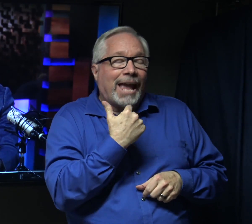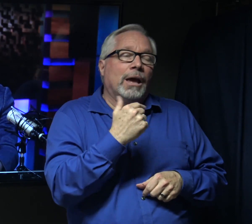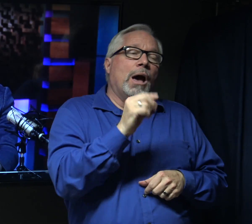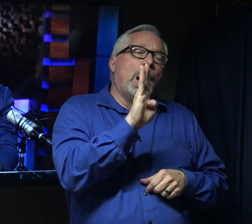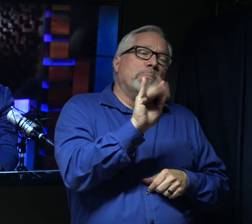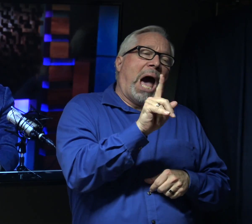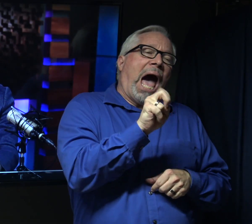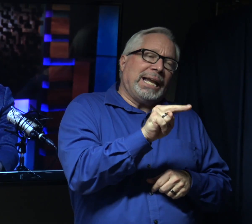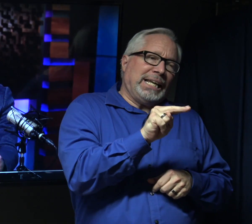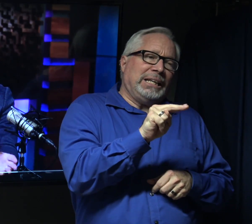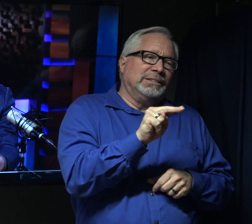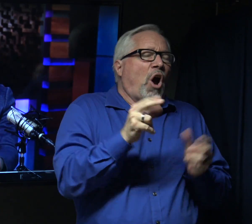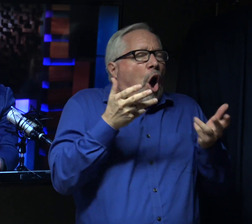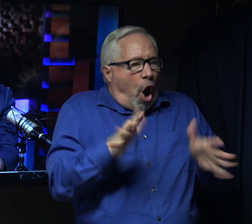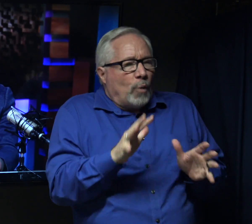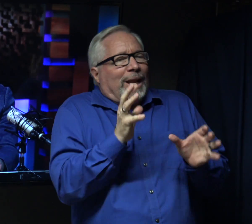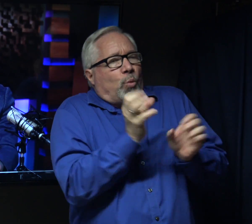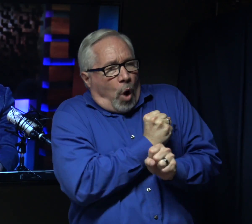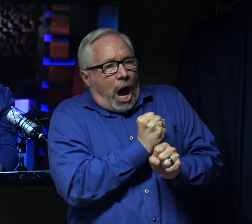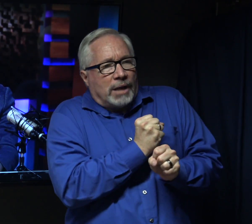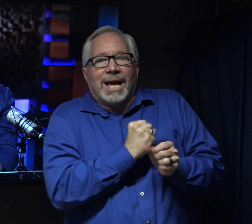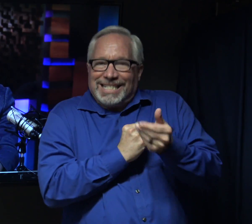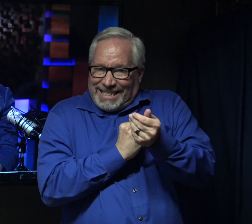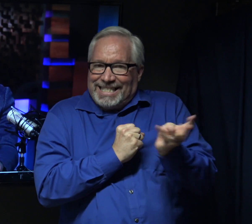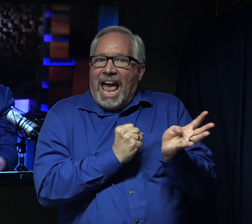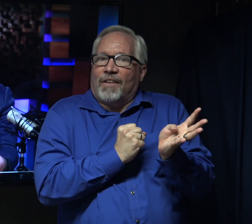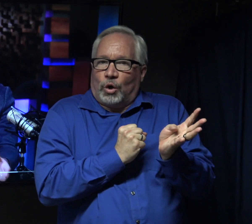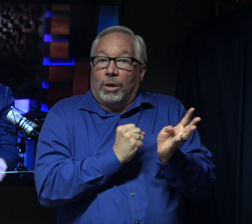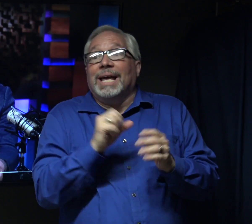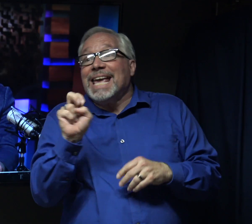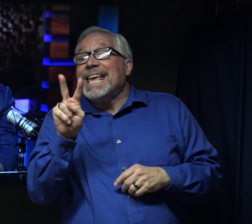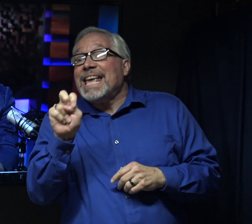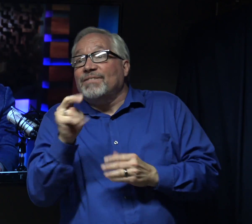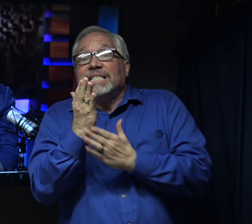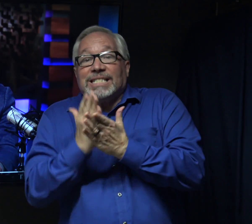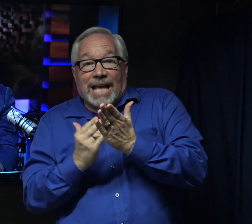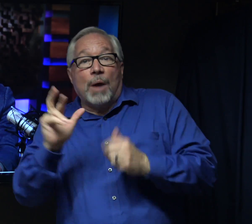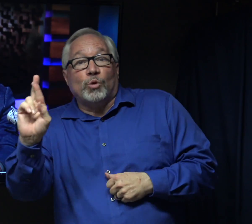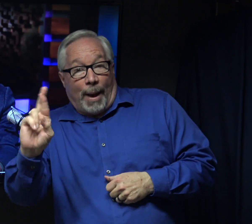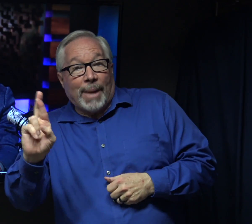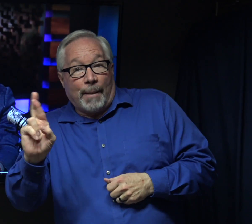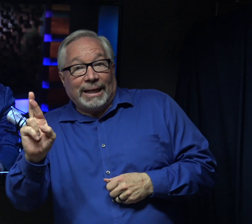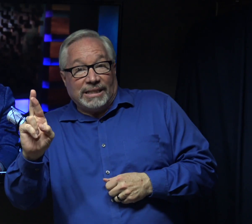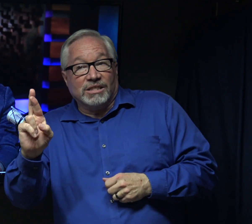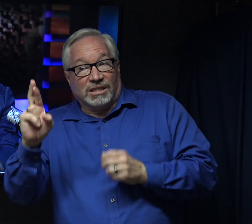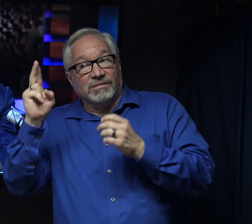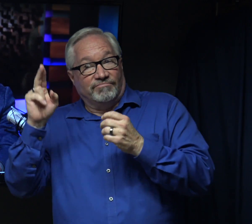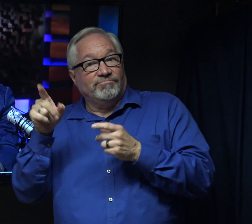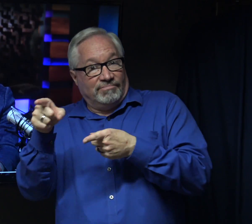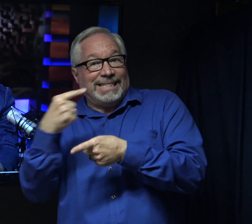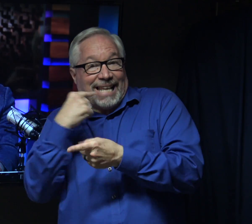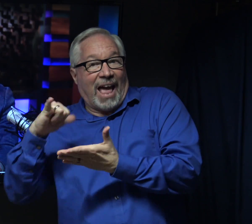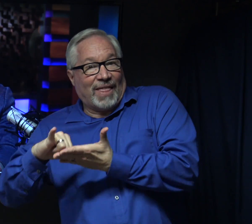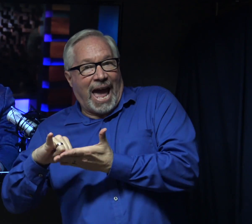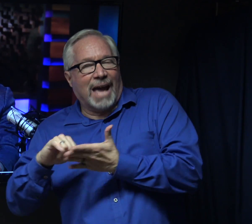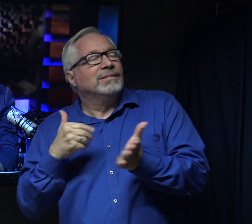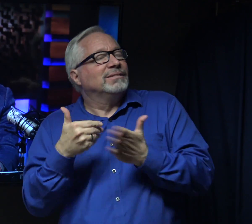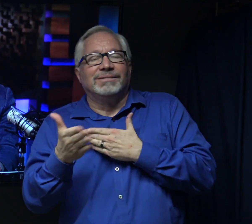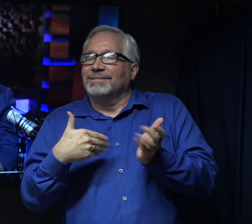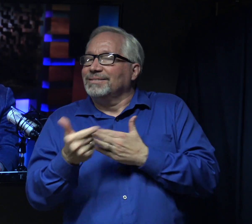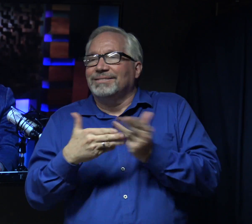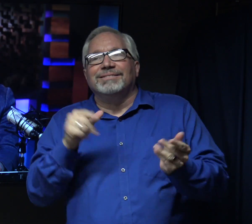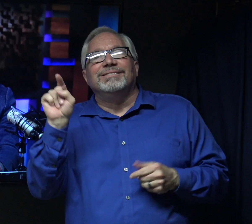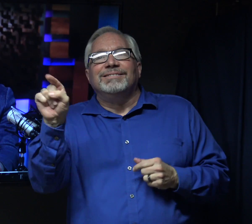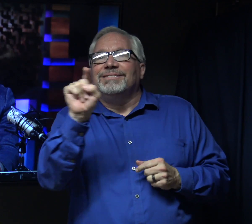seeing many more liberal and establishment Republicans conceding the election on President Trump's behalf. It does not matter if those establishment